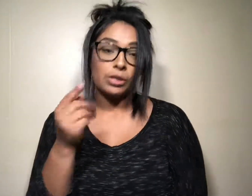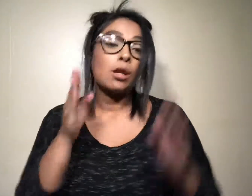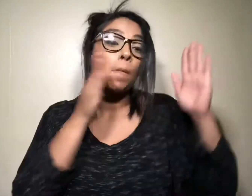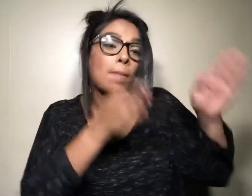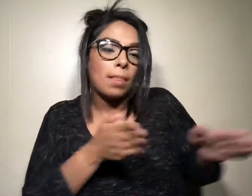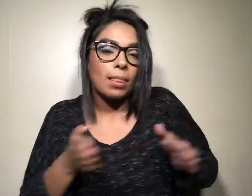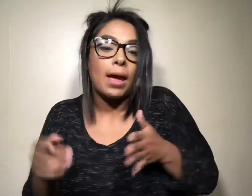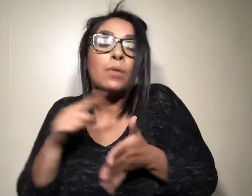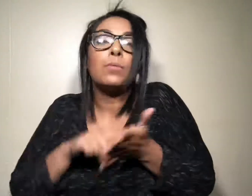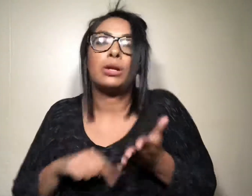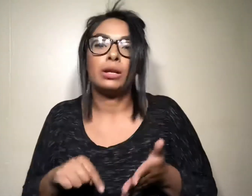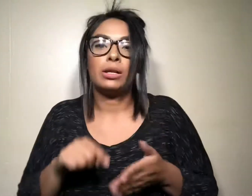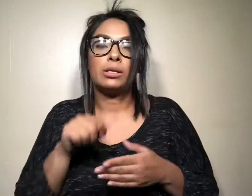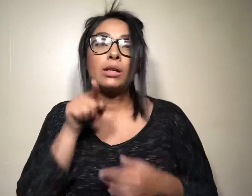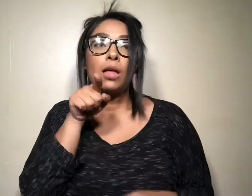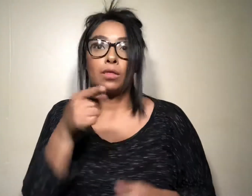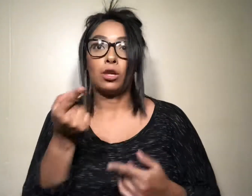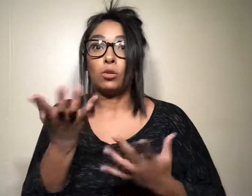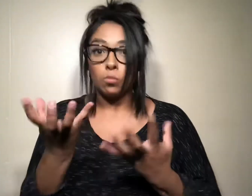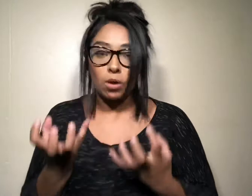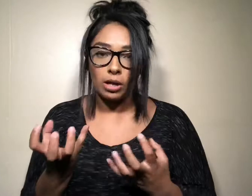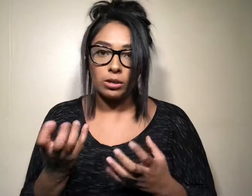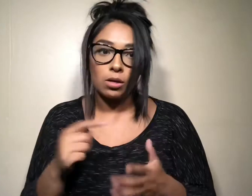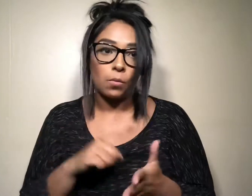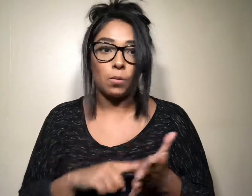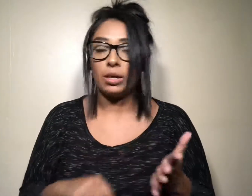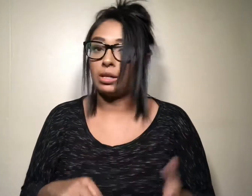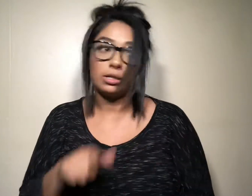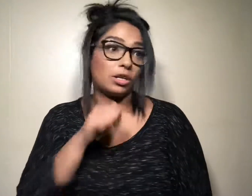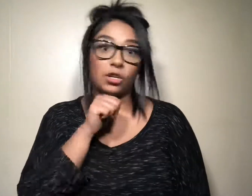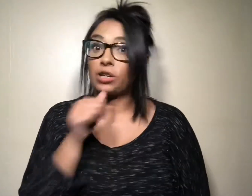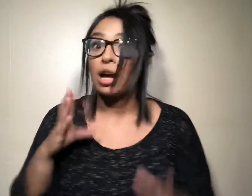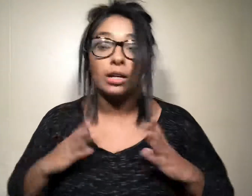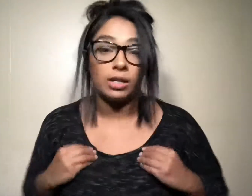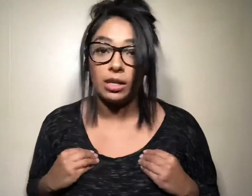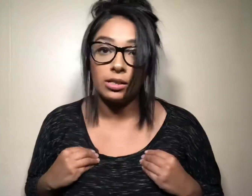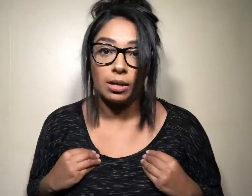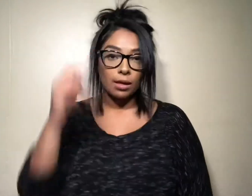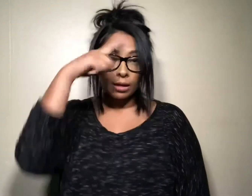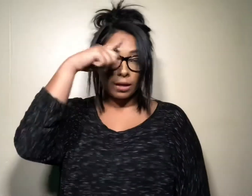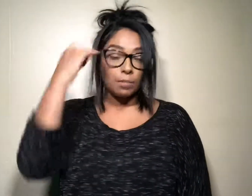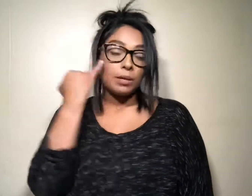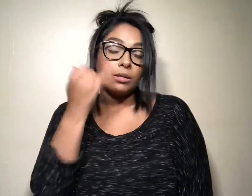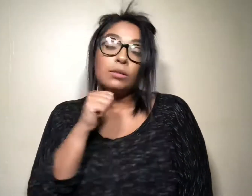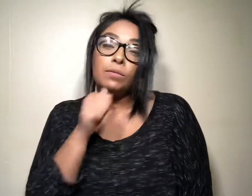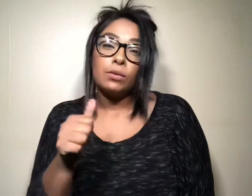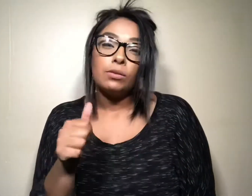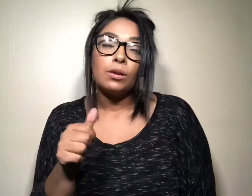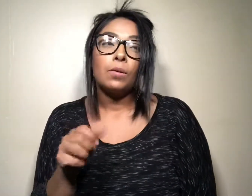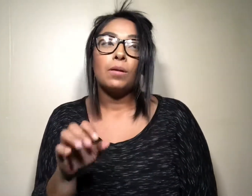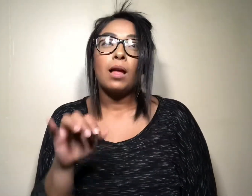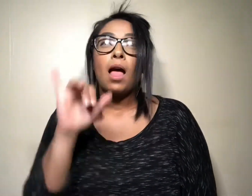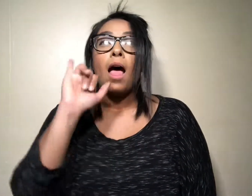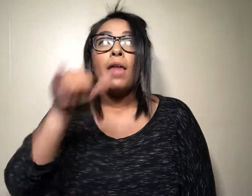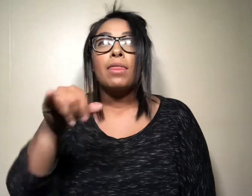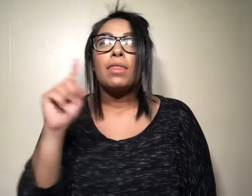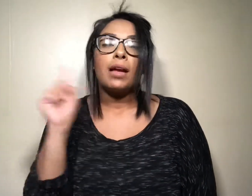first, plan what it is that you want and what it is that you're not going to accept. Because if you don't,